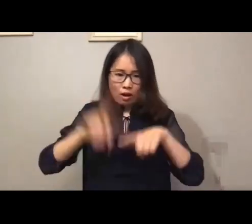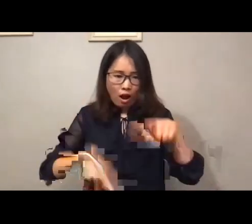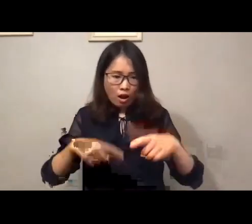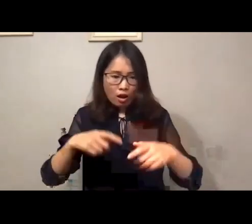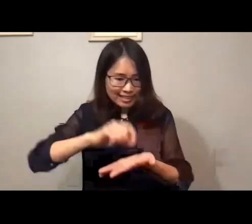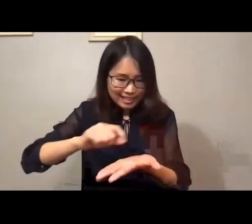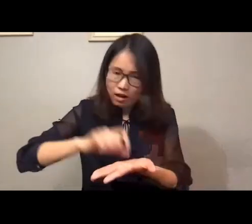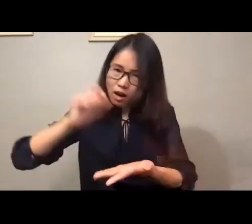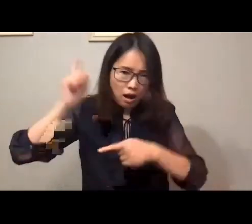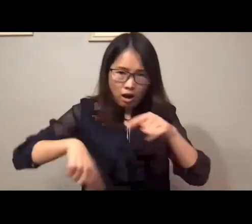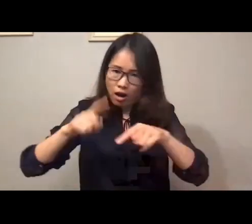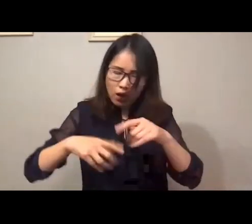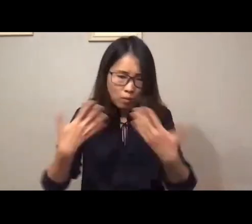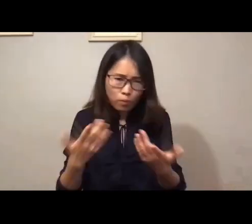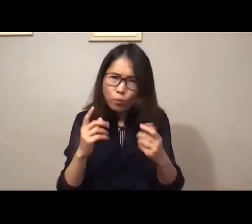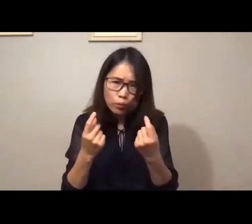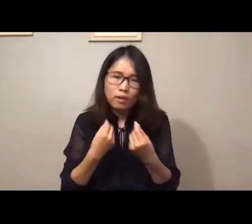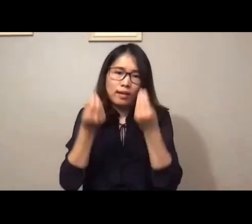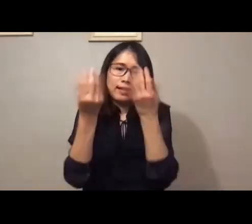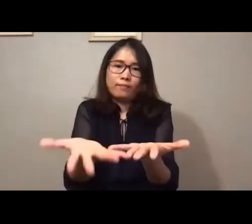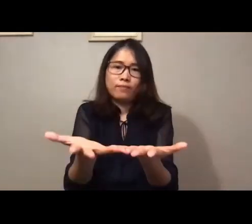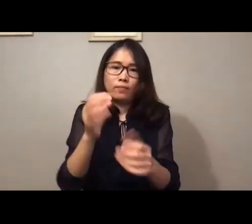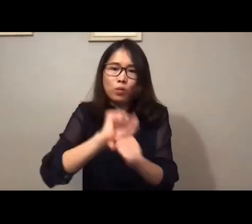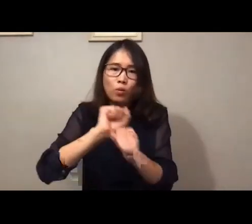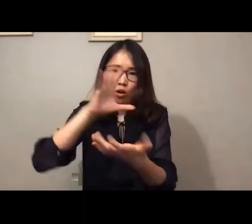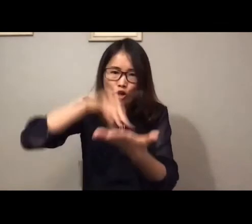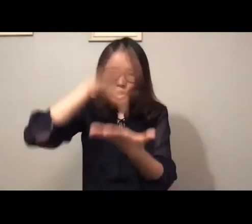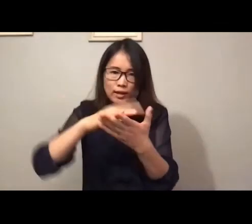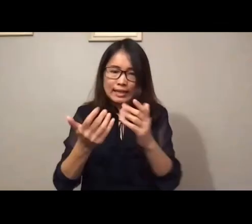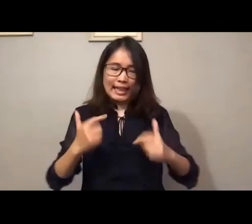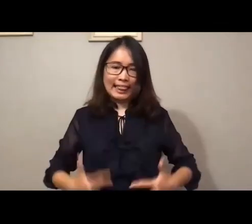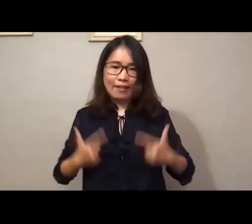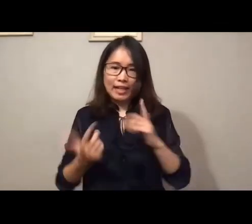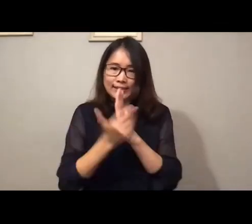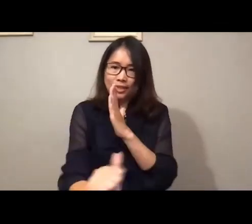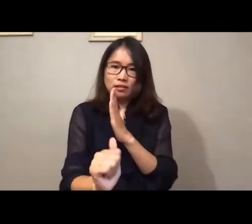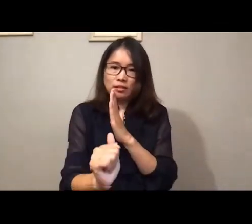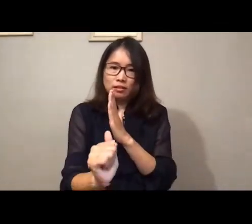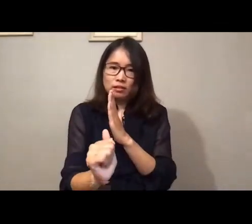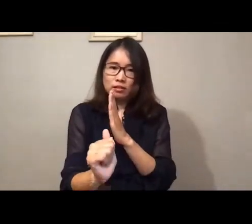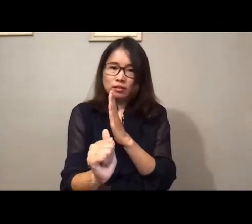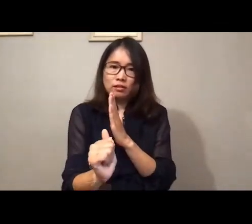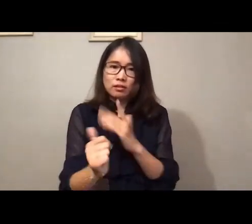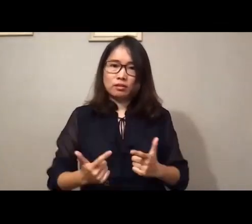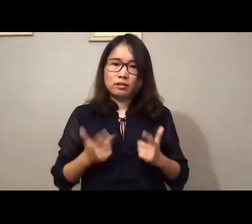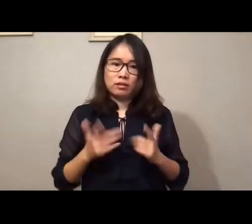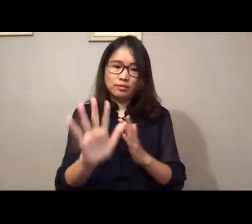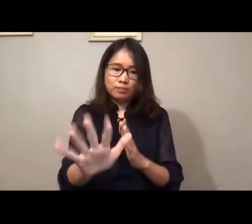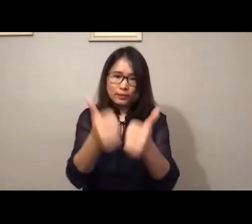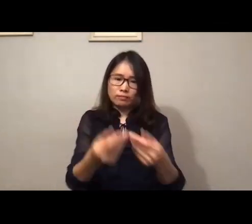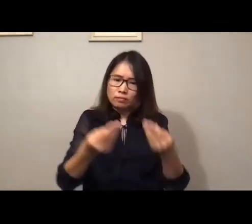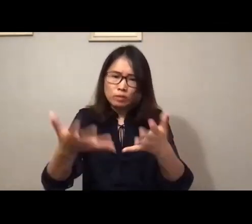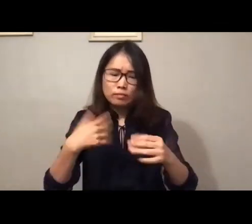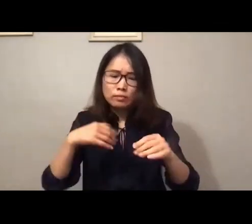So suppose I would see a child who physically was unable to write, but they were taught